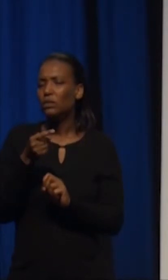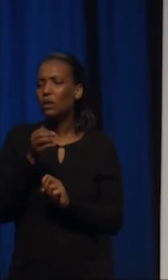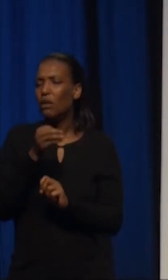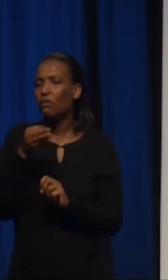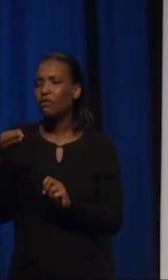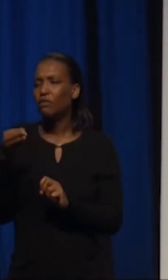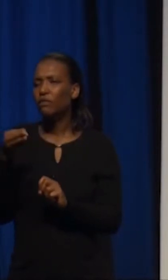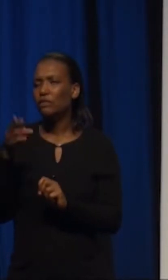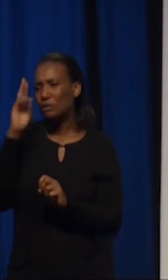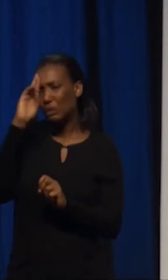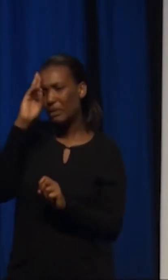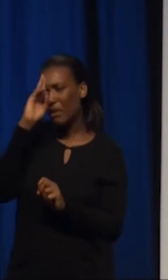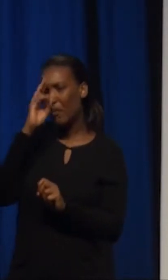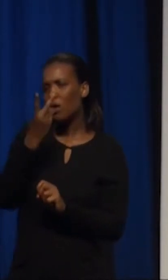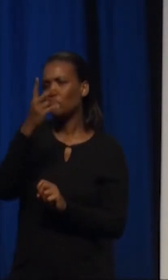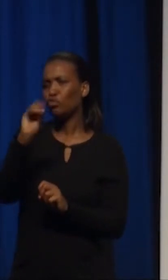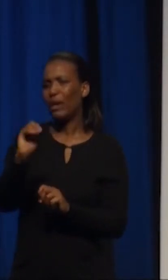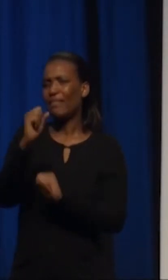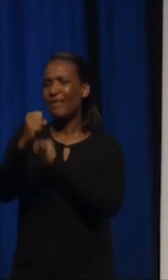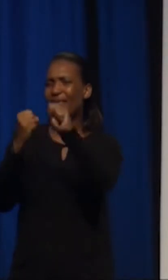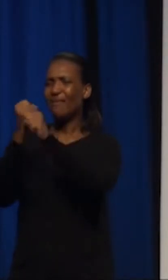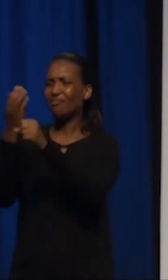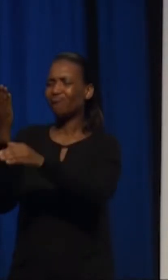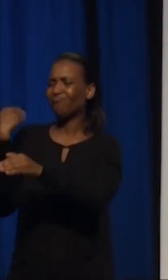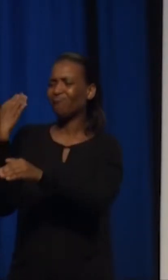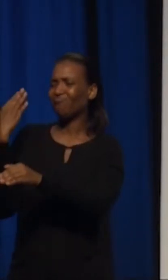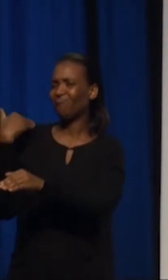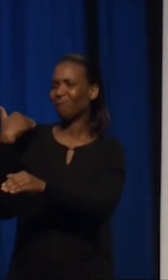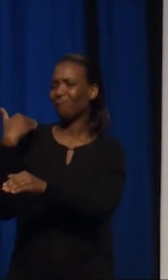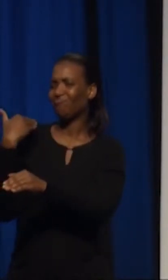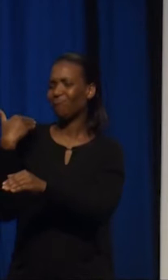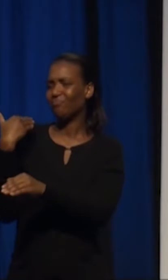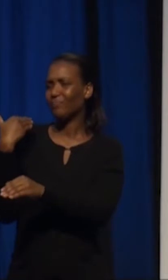the 20th century poet